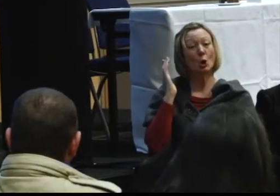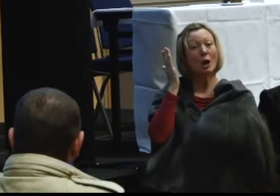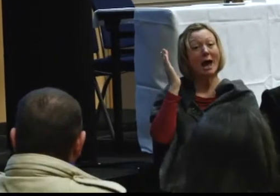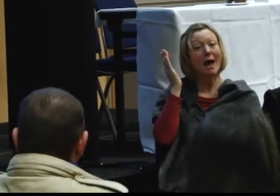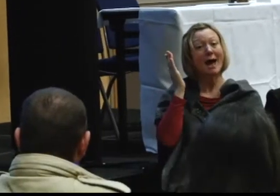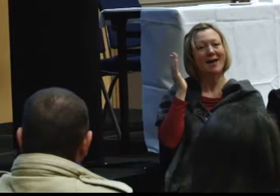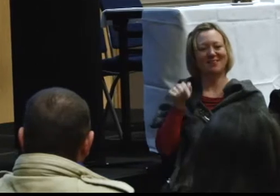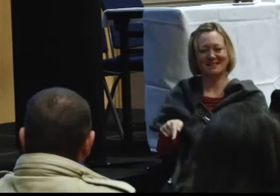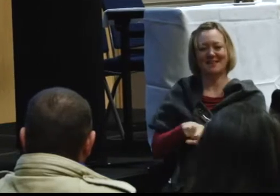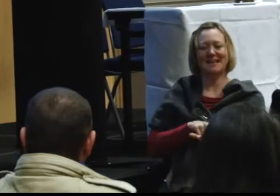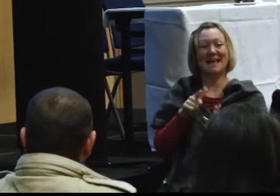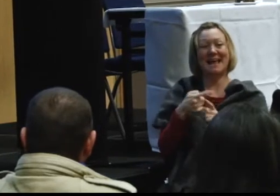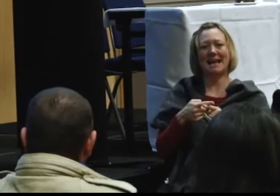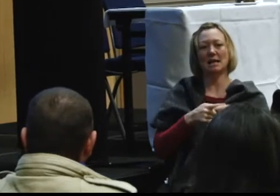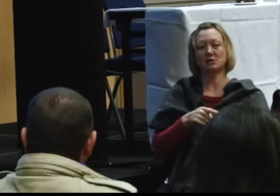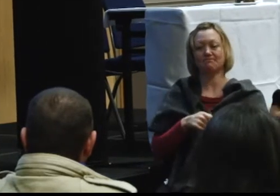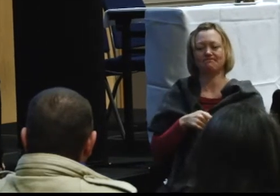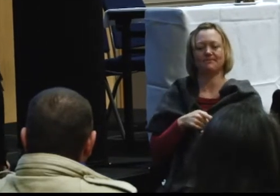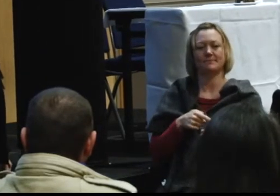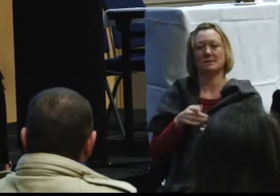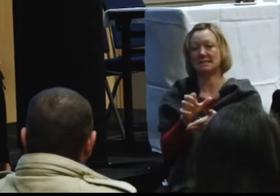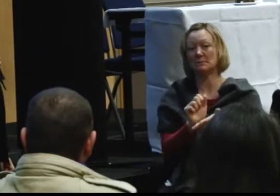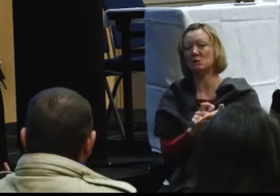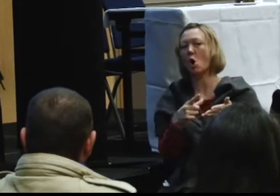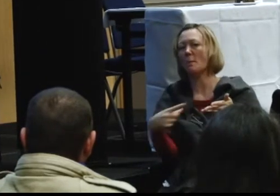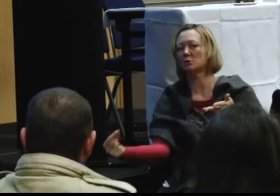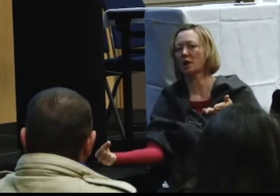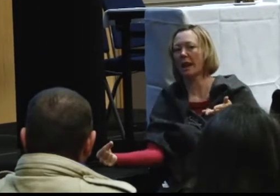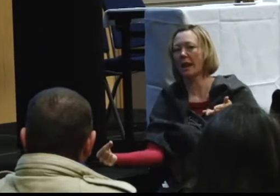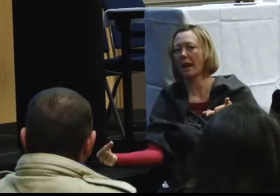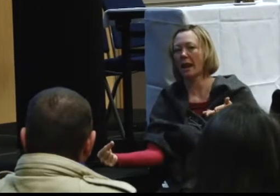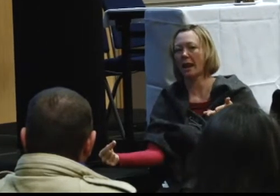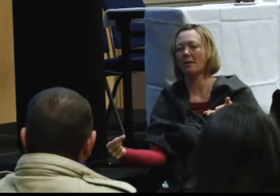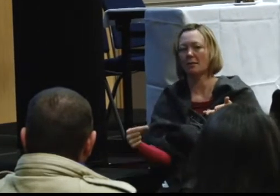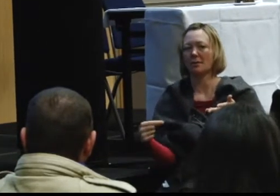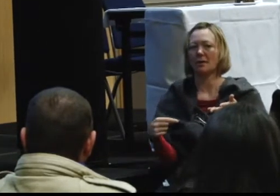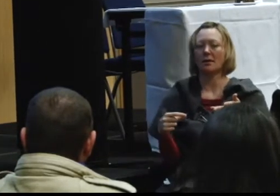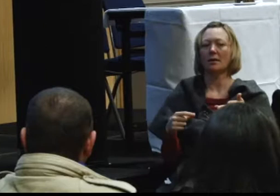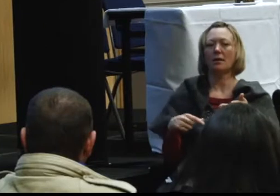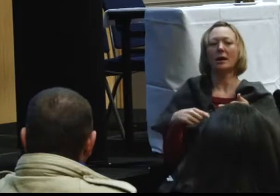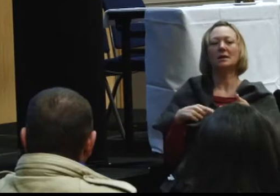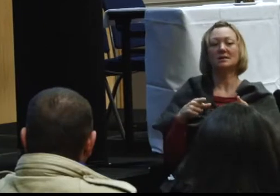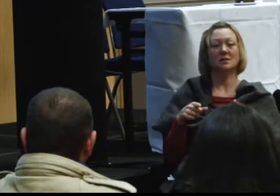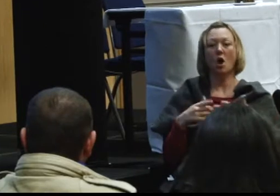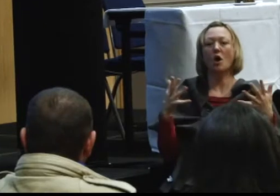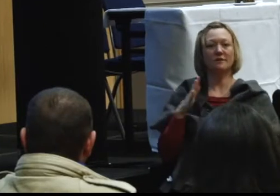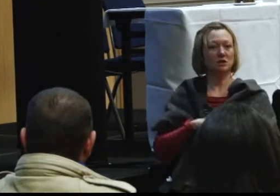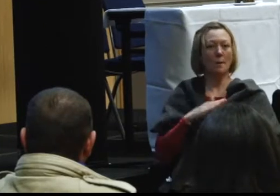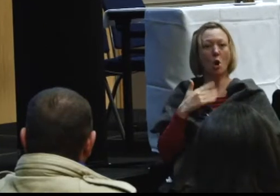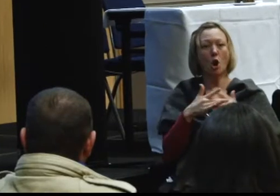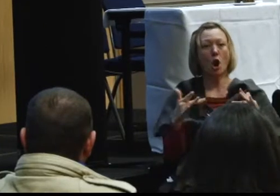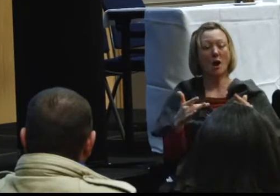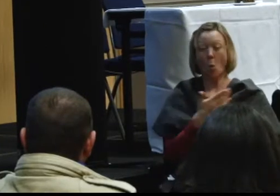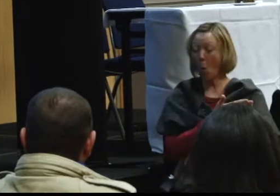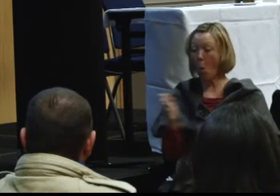was introduced as a subject, and it was optional. And it also involved pretty much spending a lot of our time online, so there wasn't one whānau that said